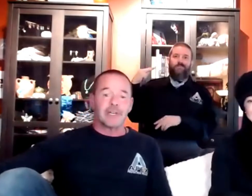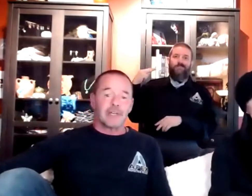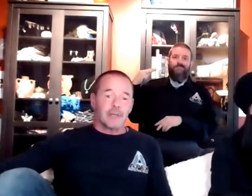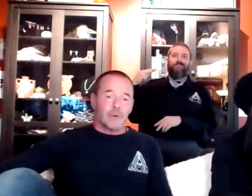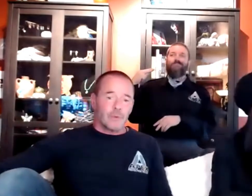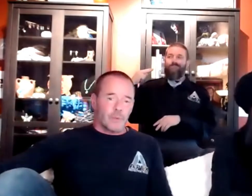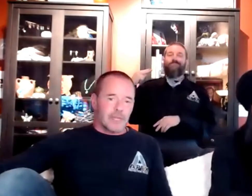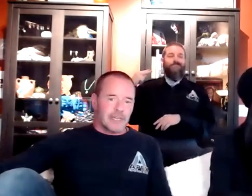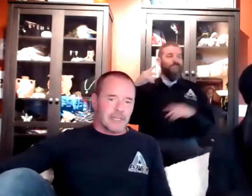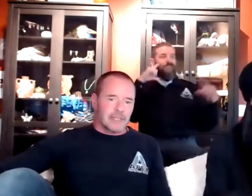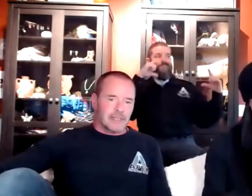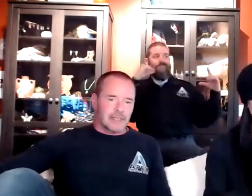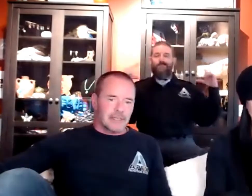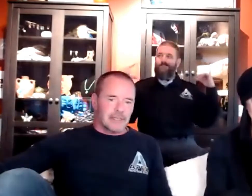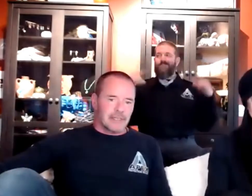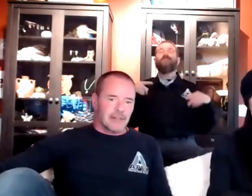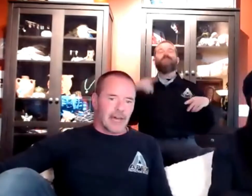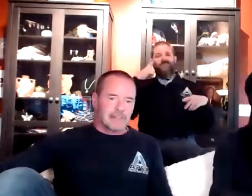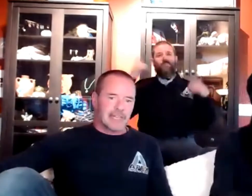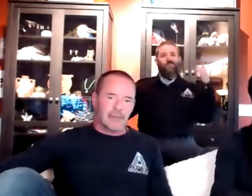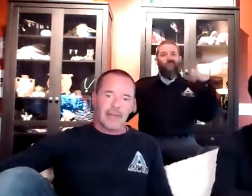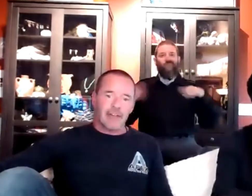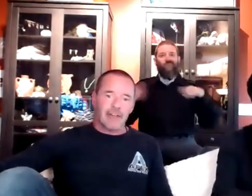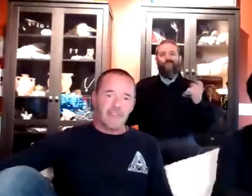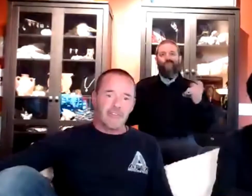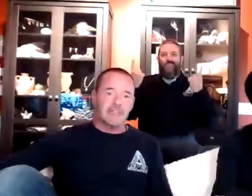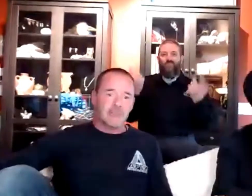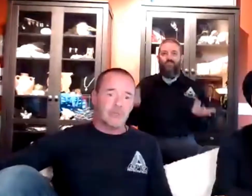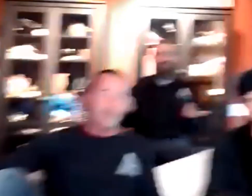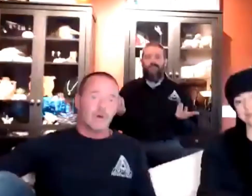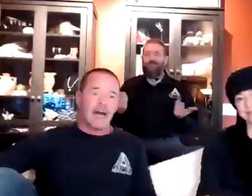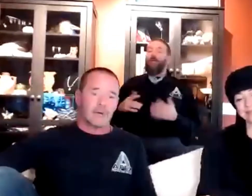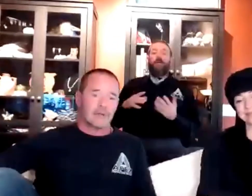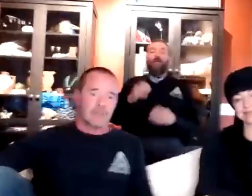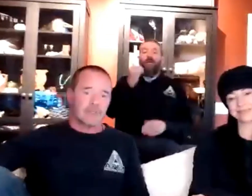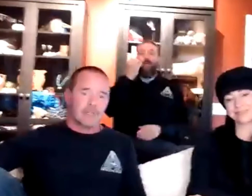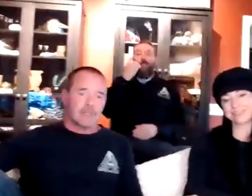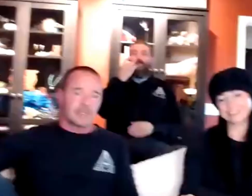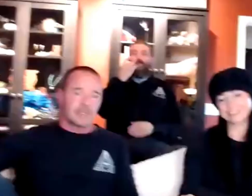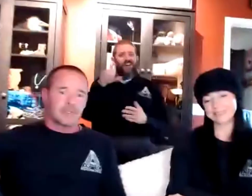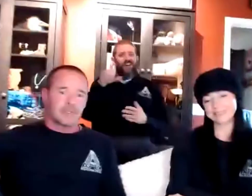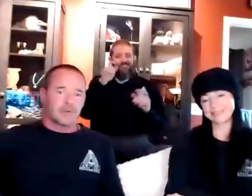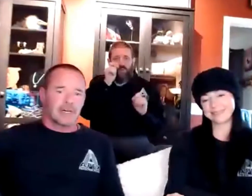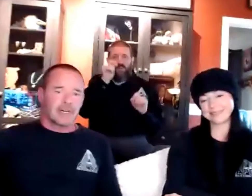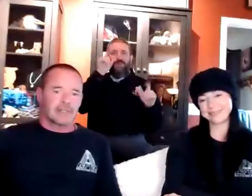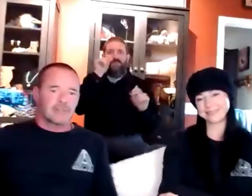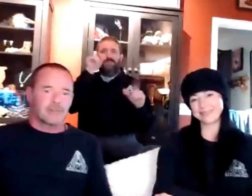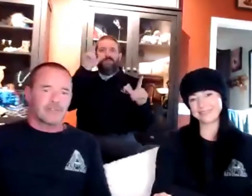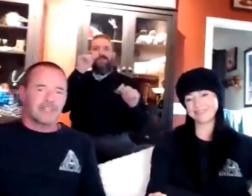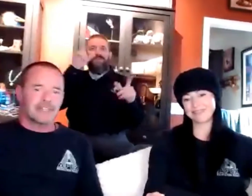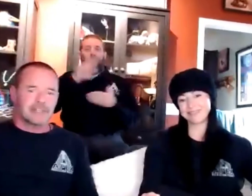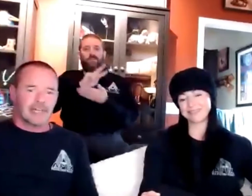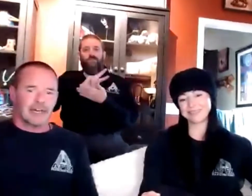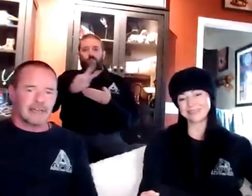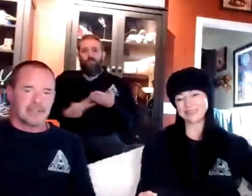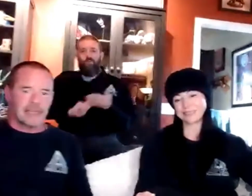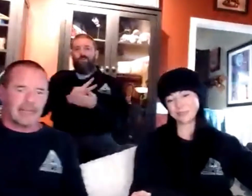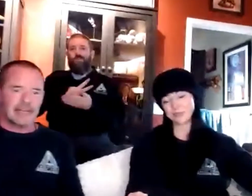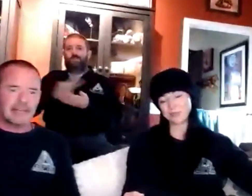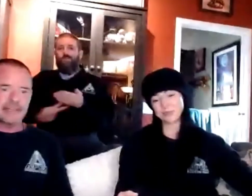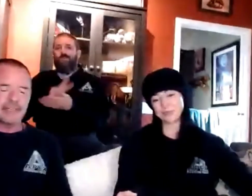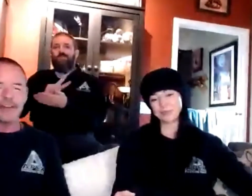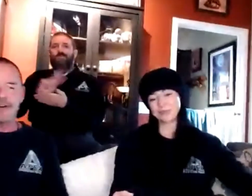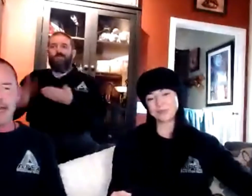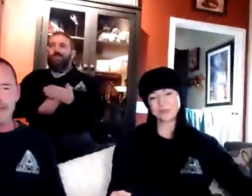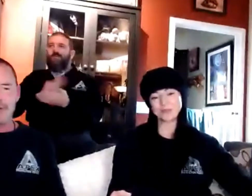So we, had to get up every 2 hours to feed these guys.